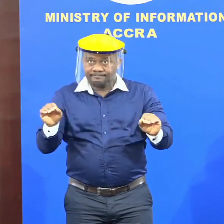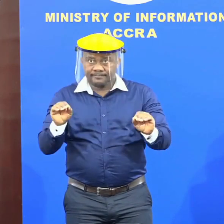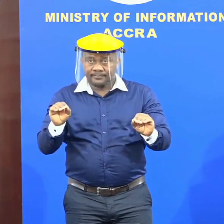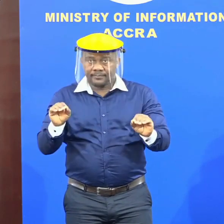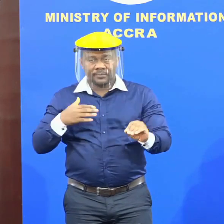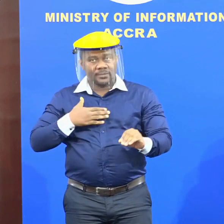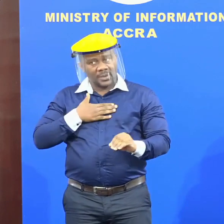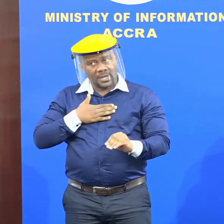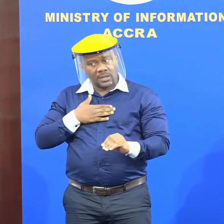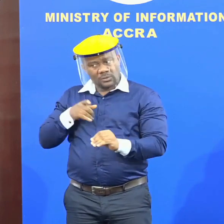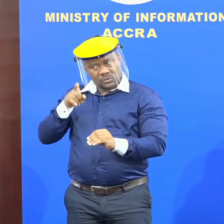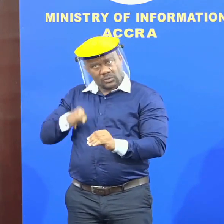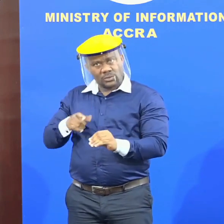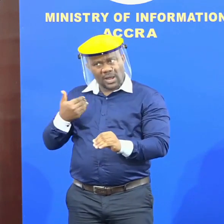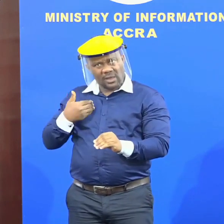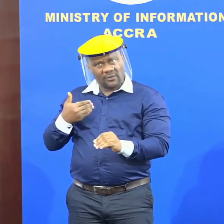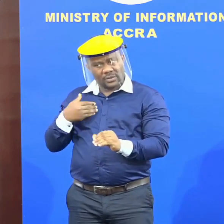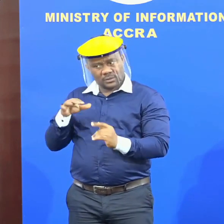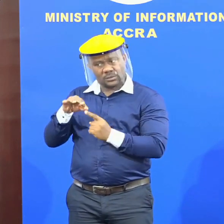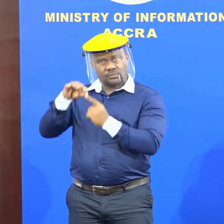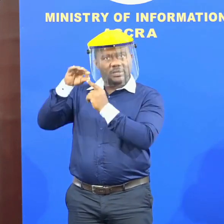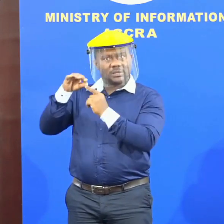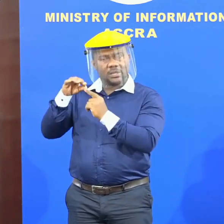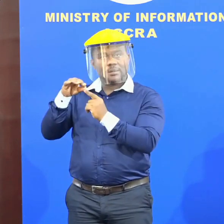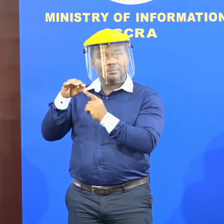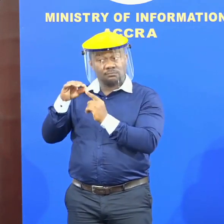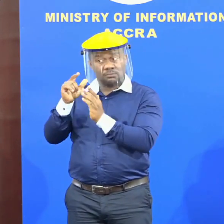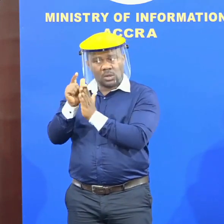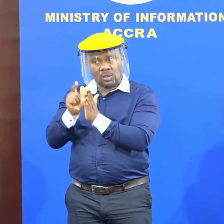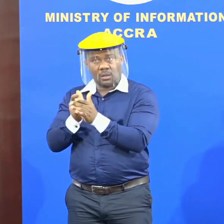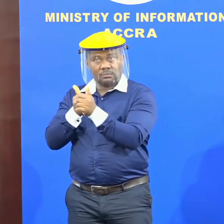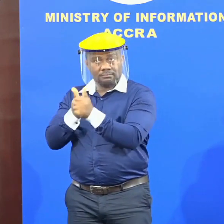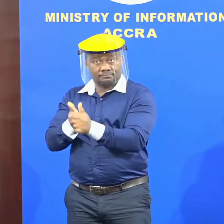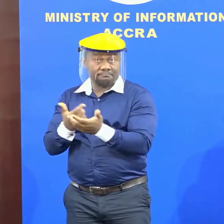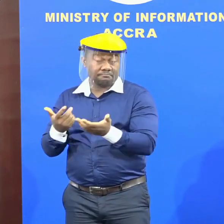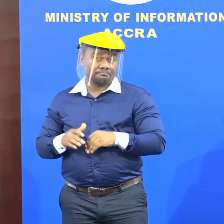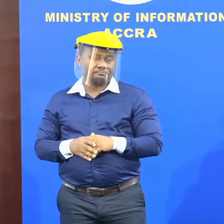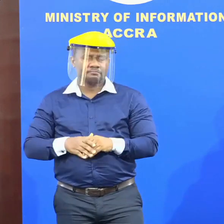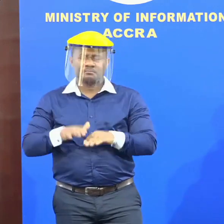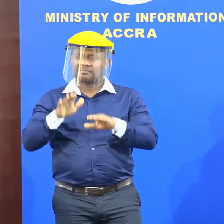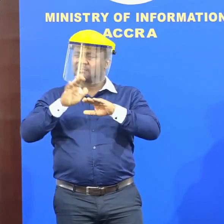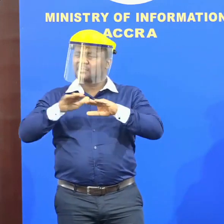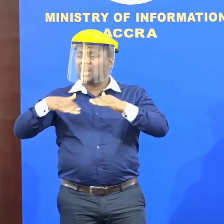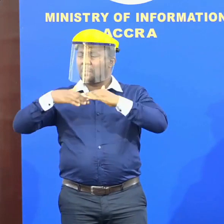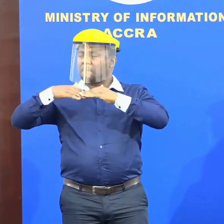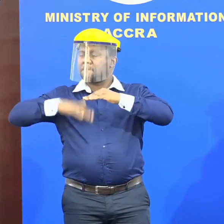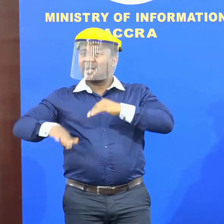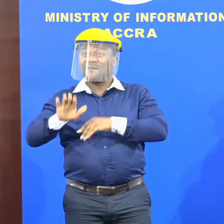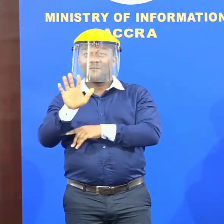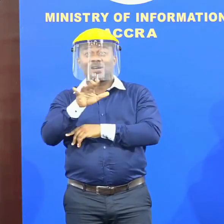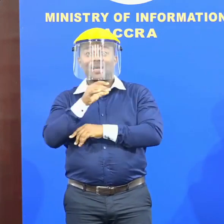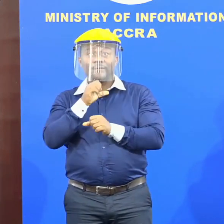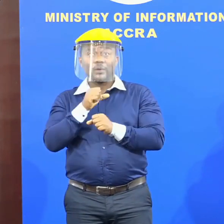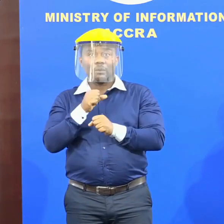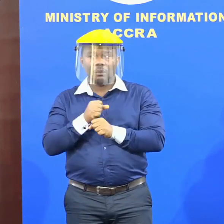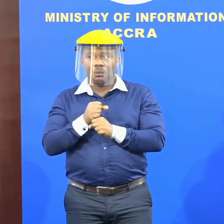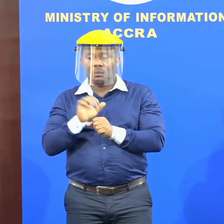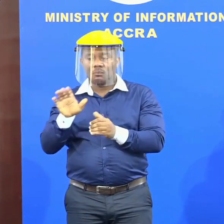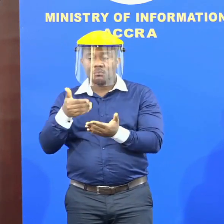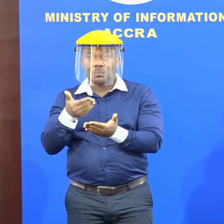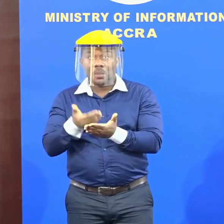for testing. There's a separate policy for them. They'll have to follow that one. Children under 5 years of age will not be required to undergo testing on arrival